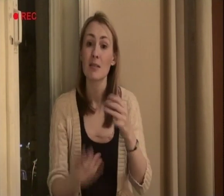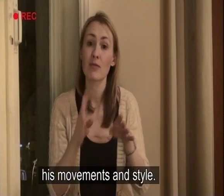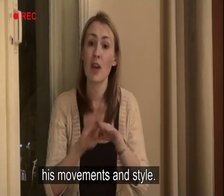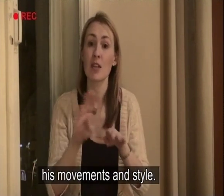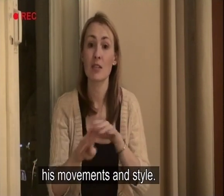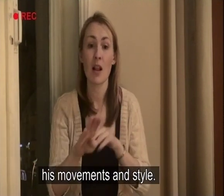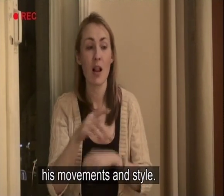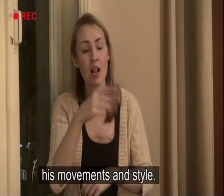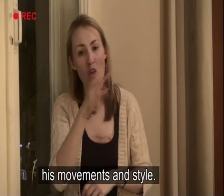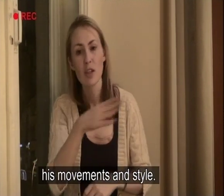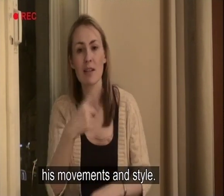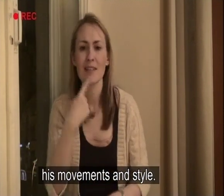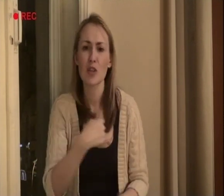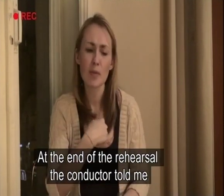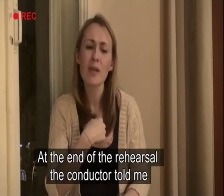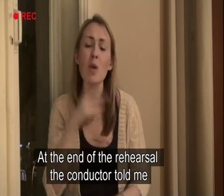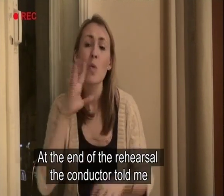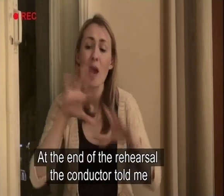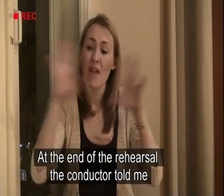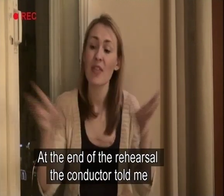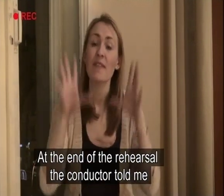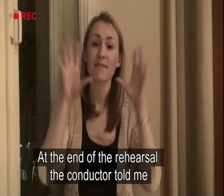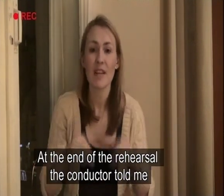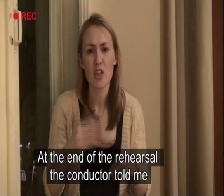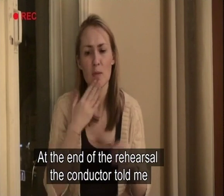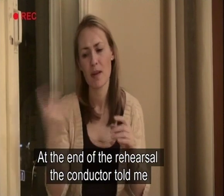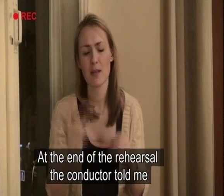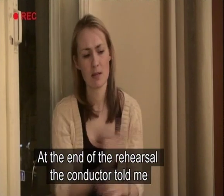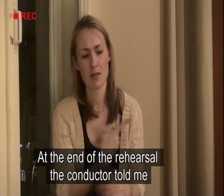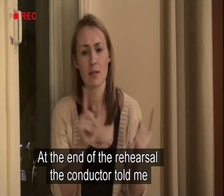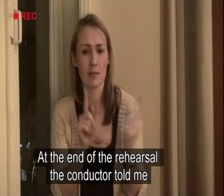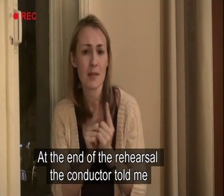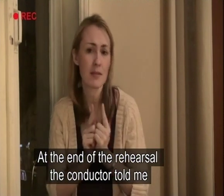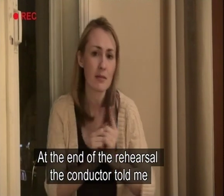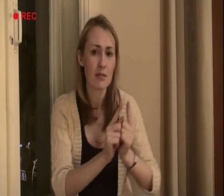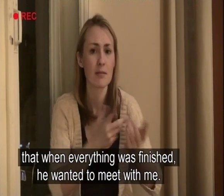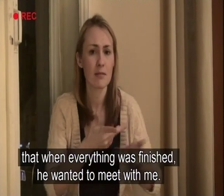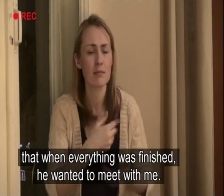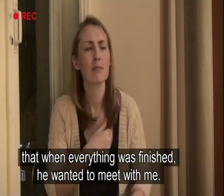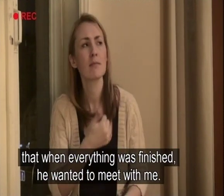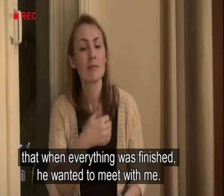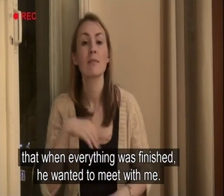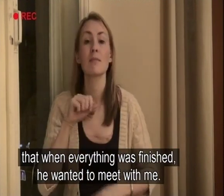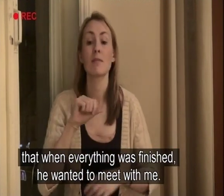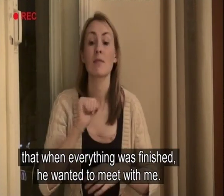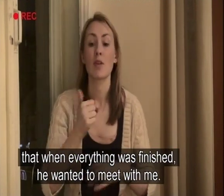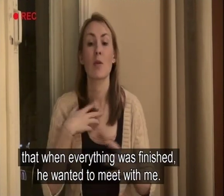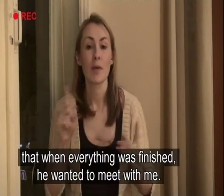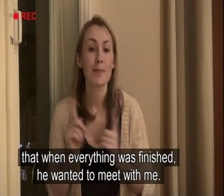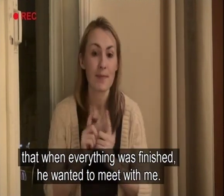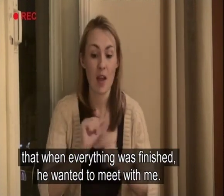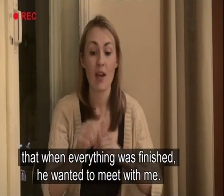his movement and style. At the end of the rehearsal, the conductor told me that when everything was finished, he wanted to meet with